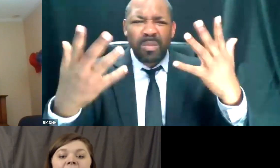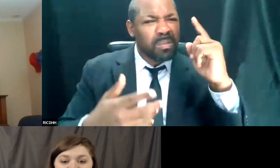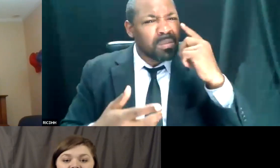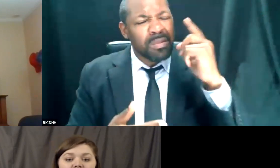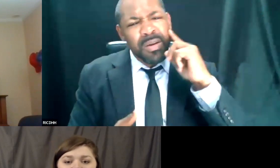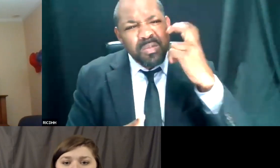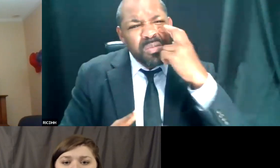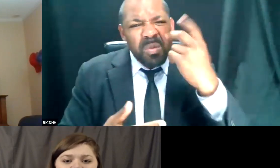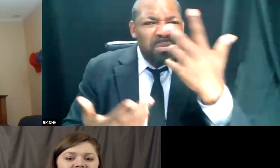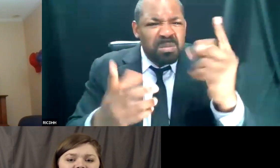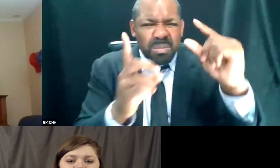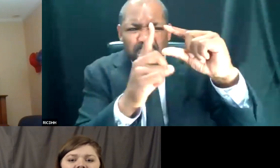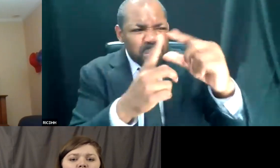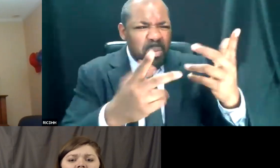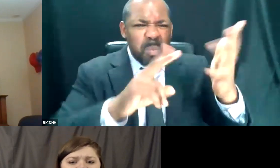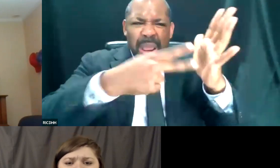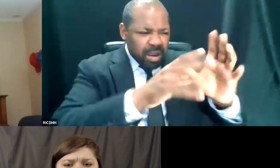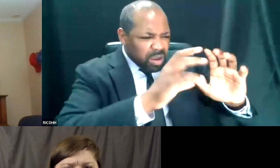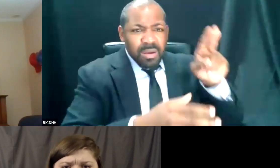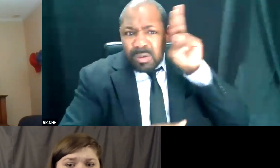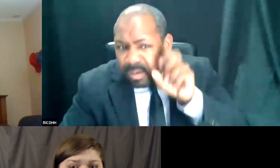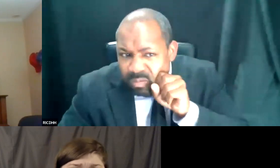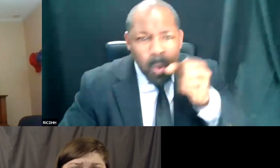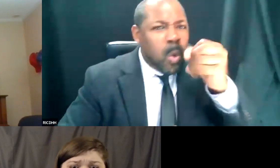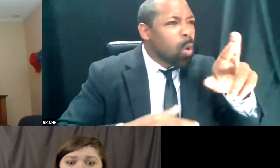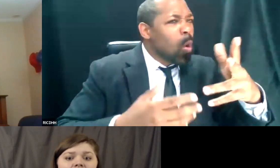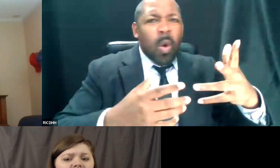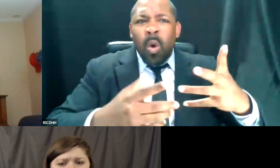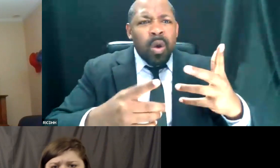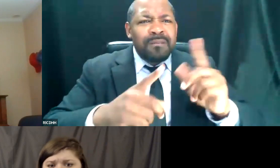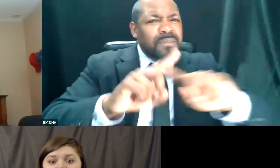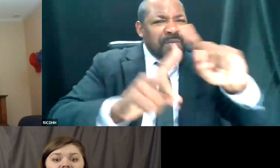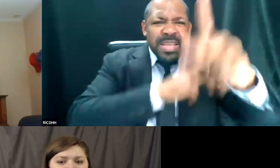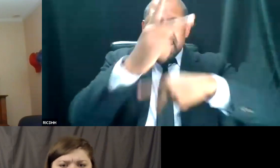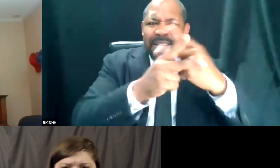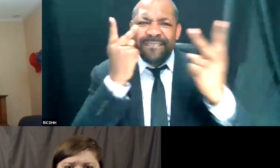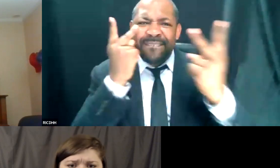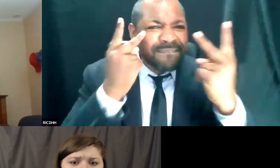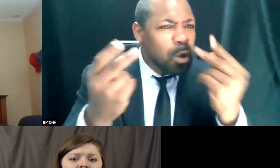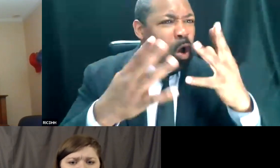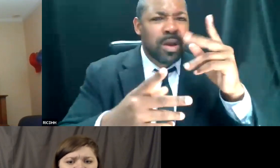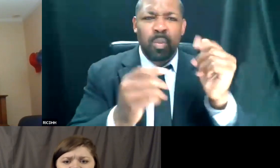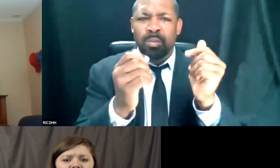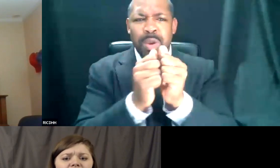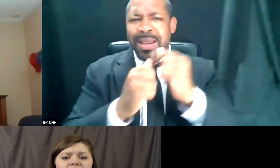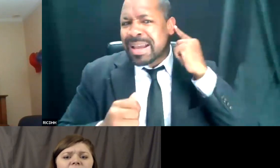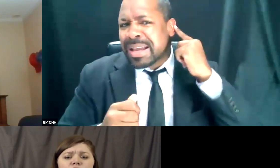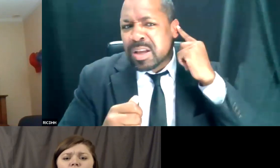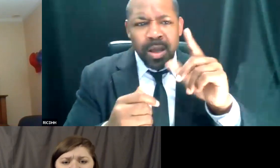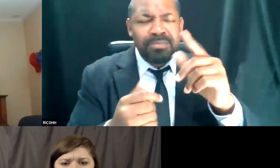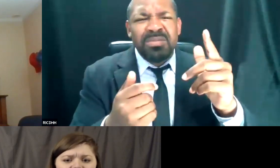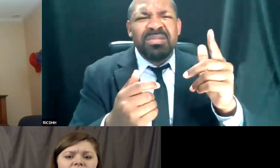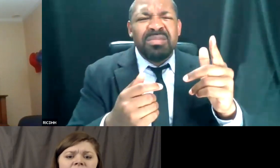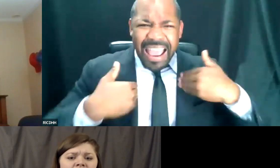HKNC, they will come and explain what the terminology means, Usher syndrome, deaf-blind, different kind of